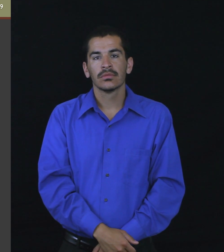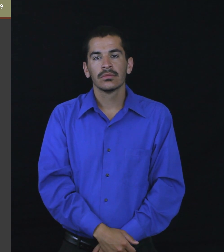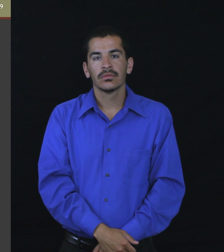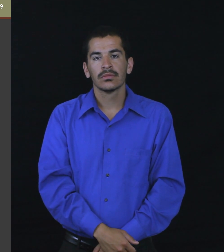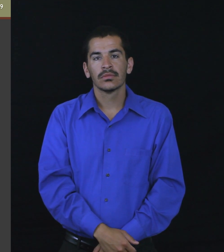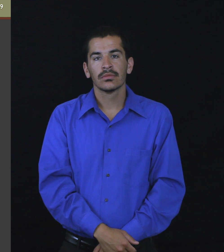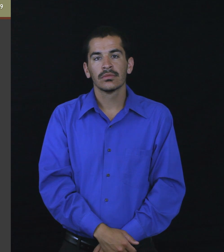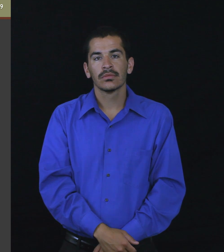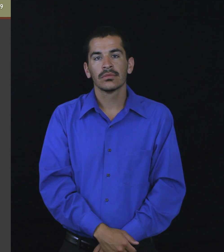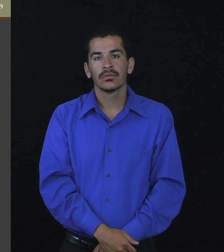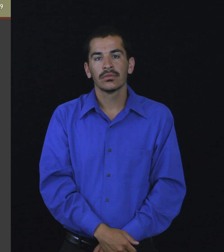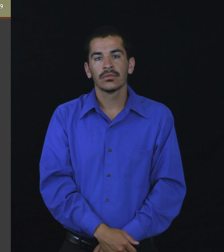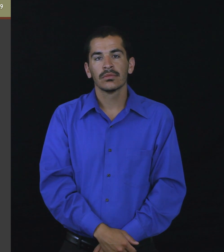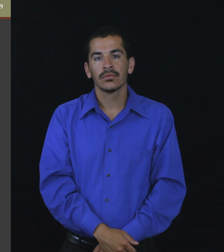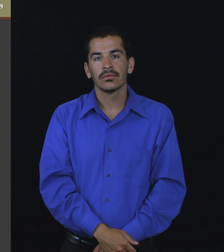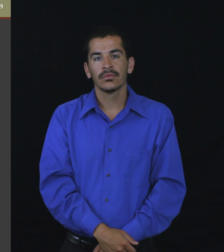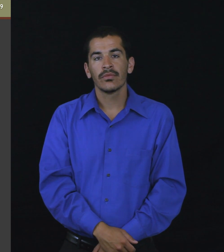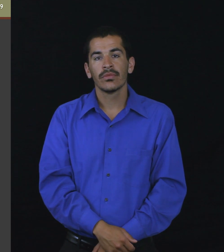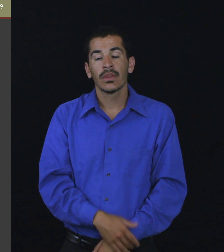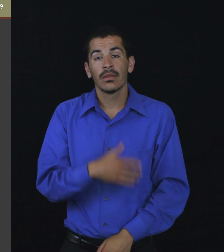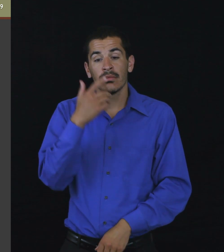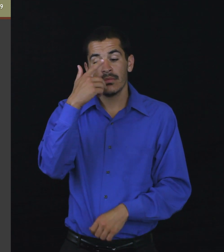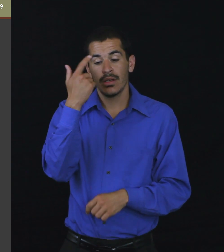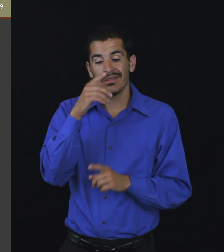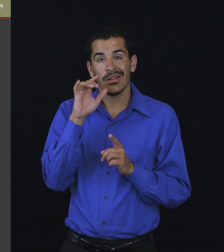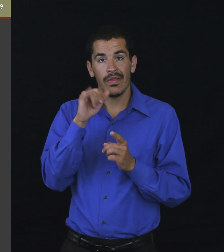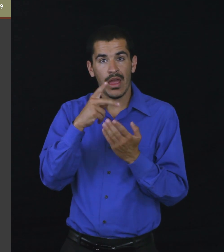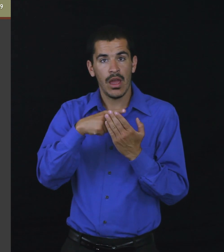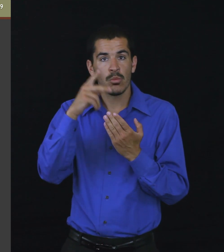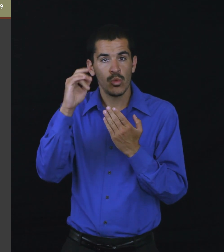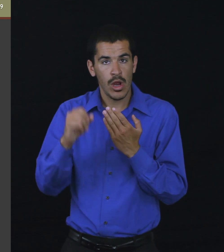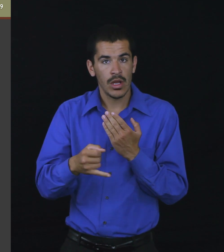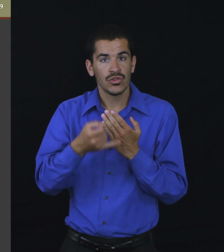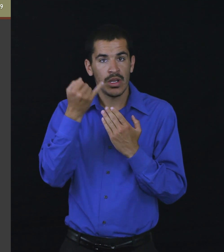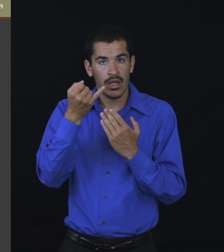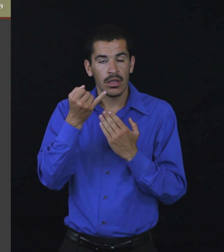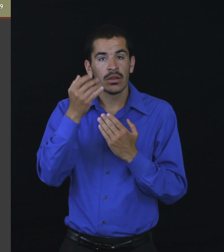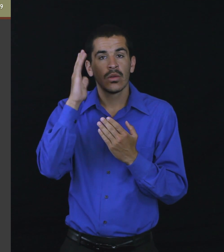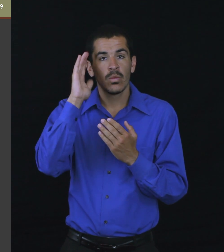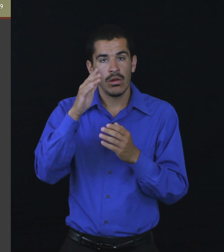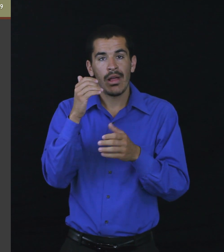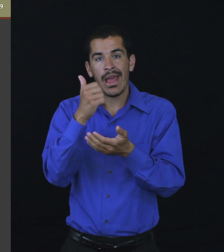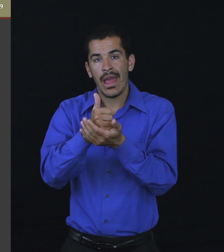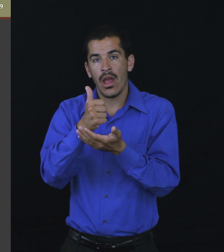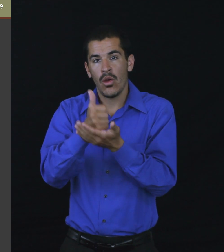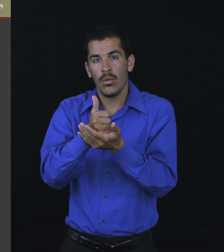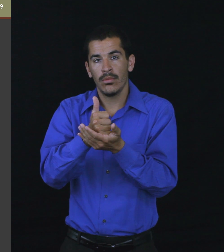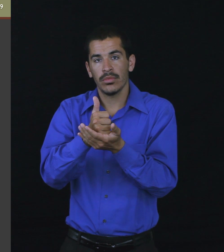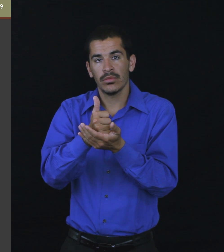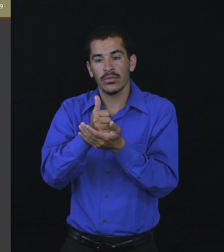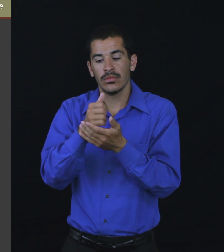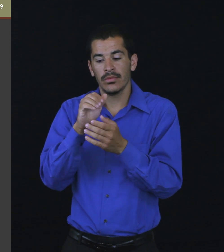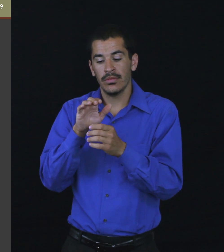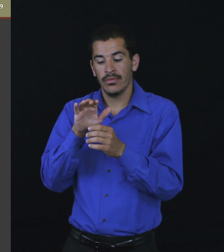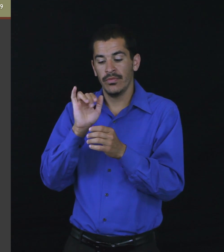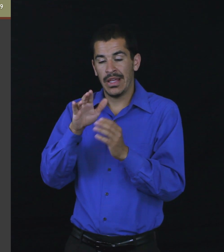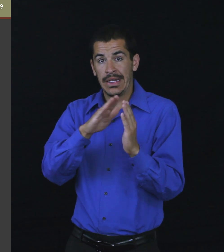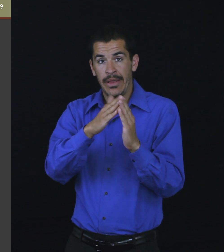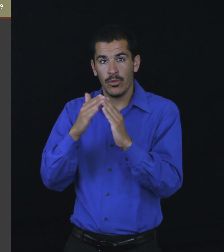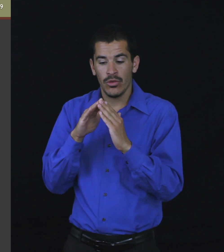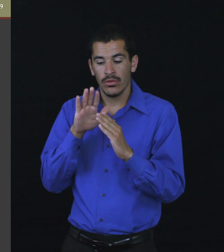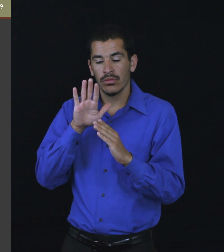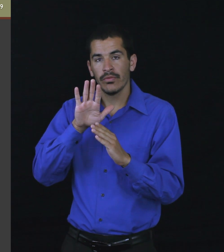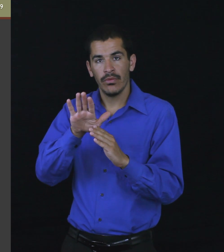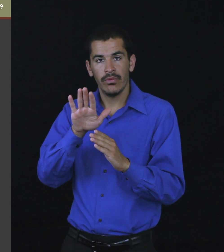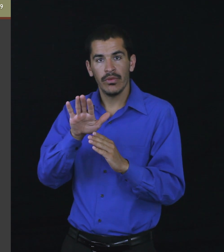The project contributes to improved socioeconomic conditions in the neighborhood.